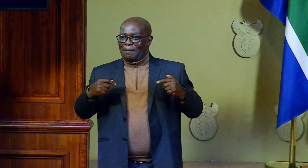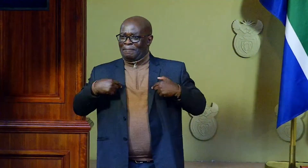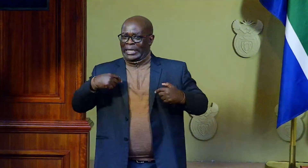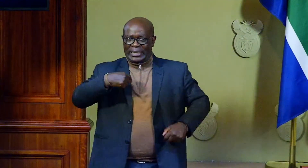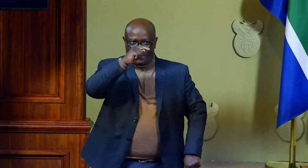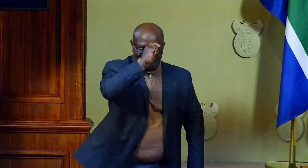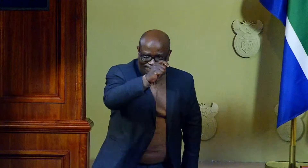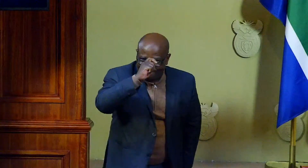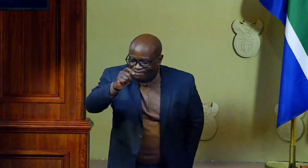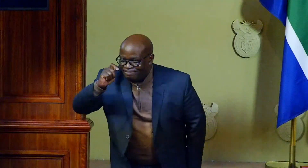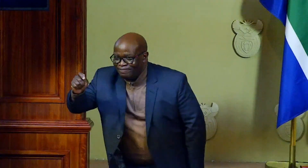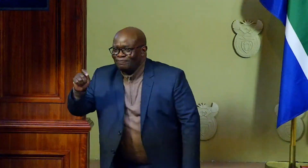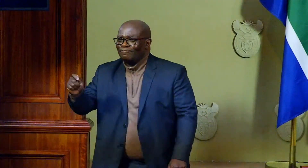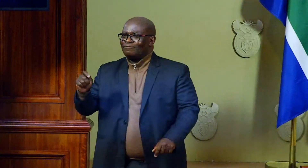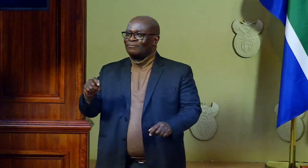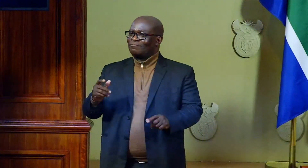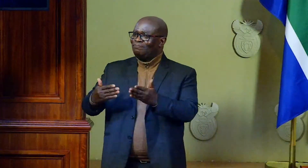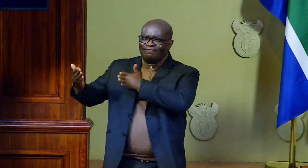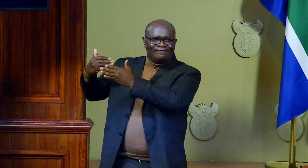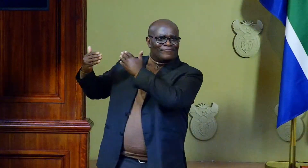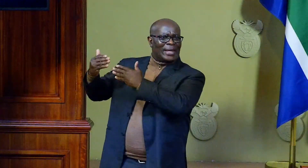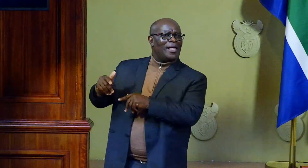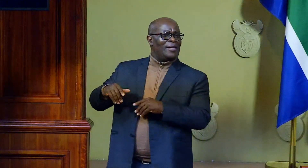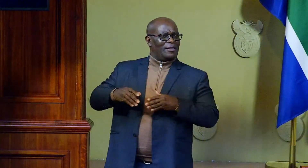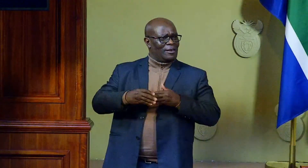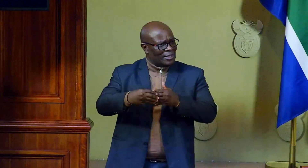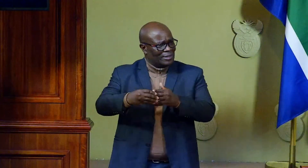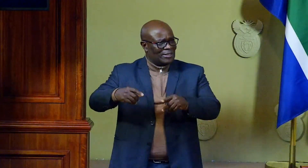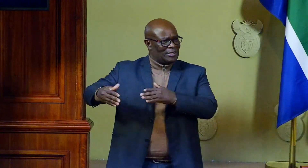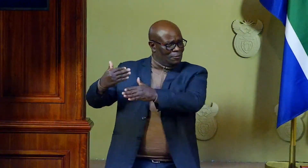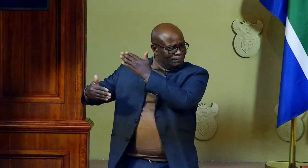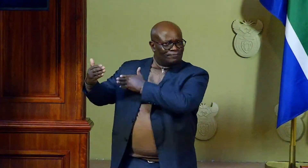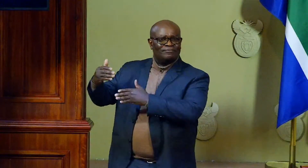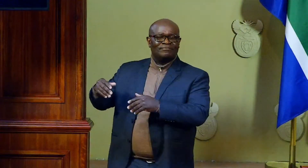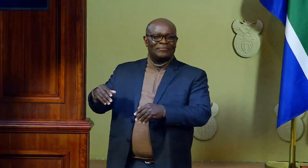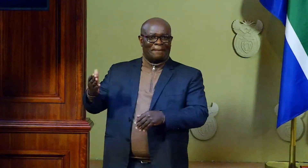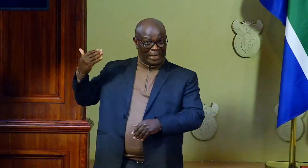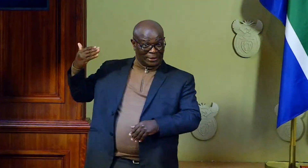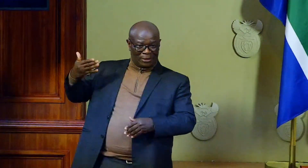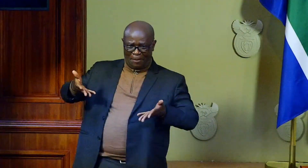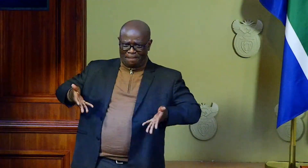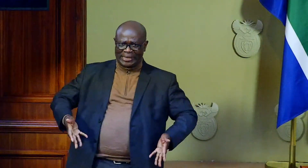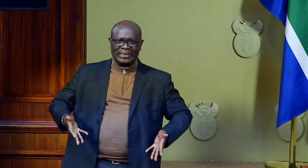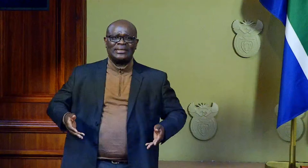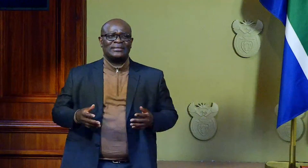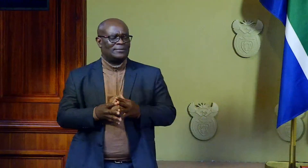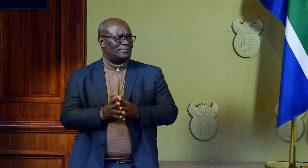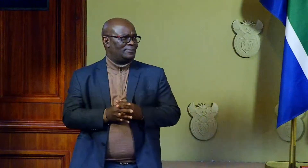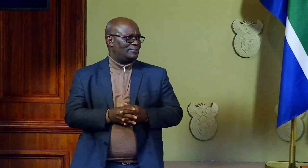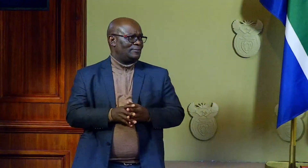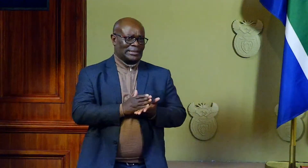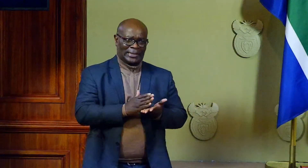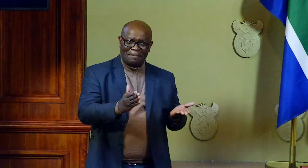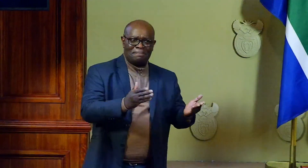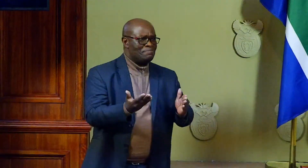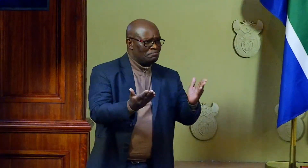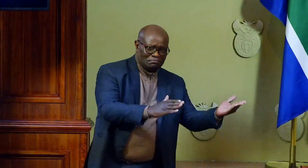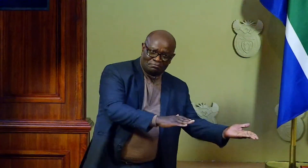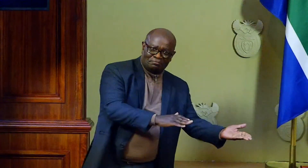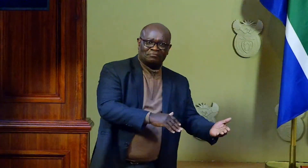so I didn't start the journey in sign language, but I like to recognize leaders in the past and